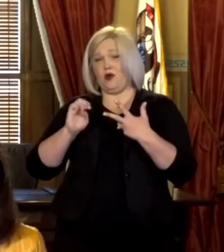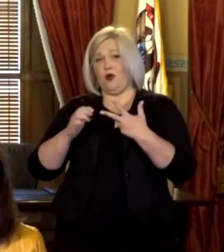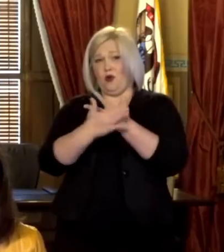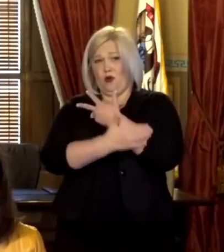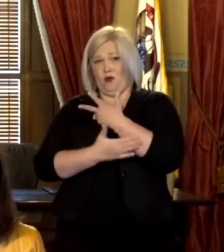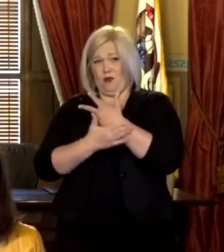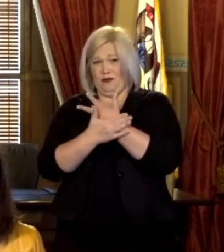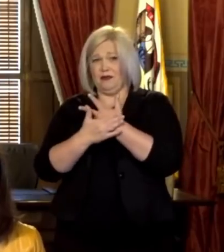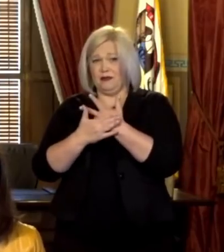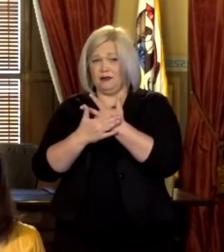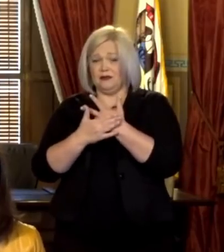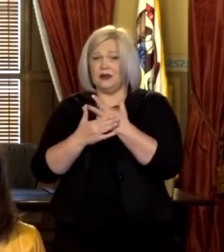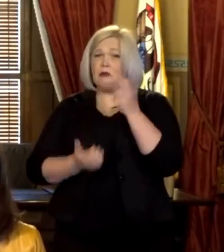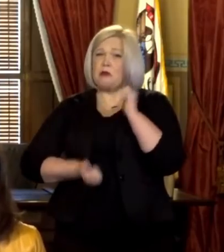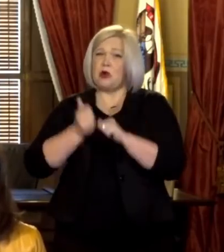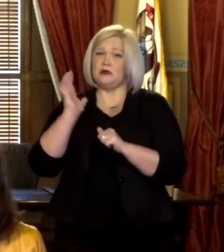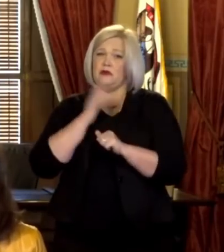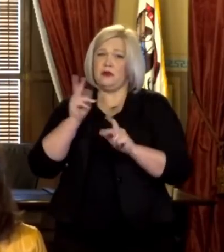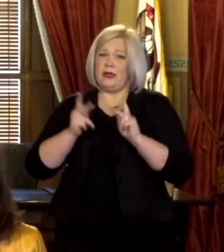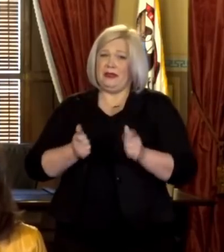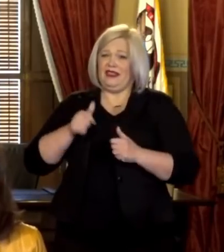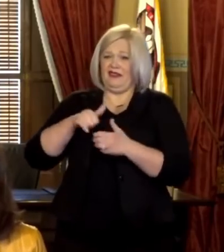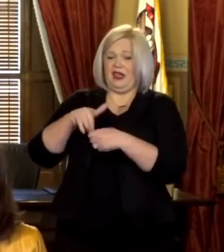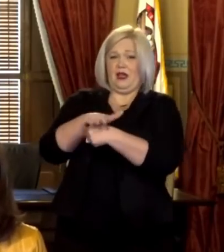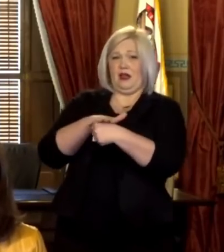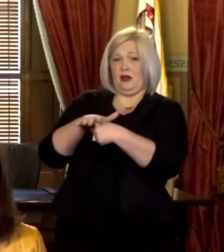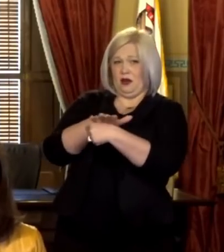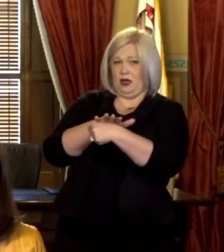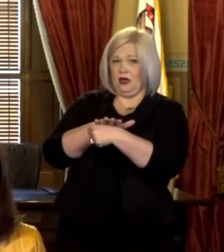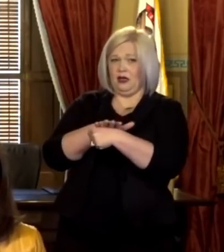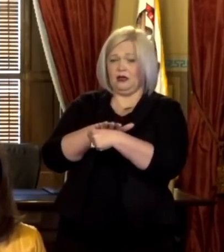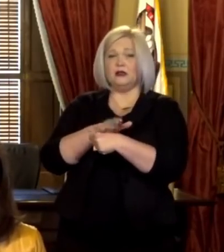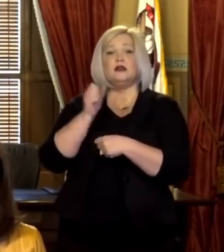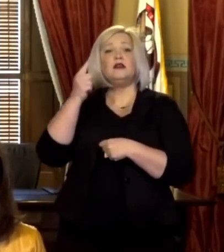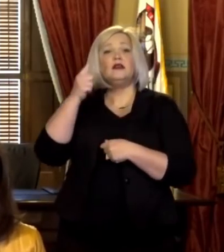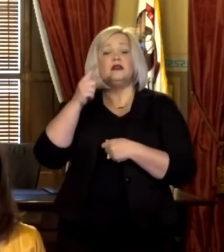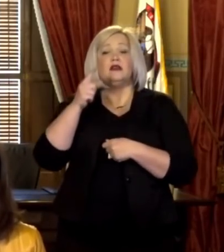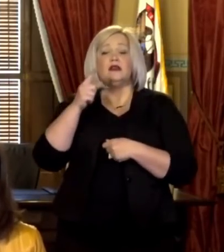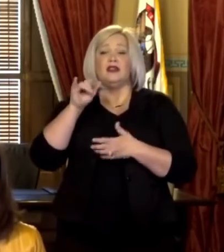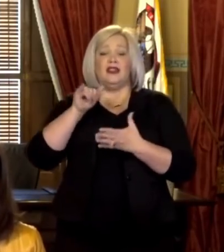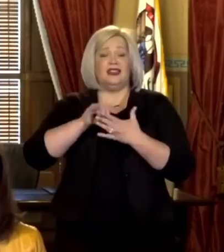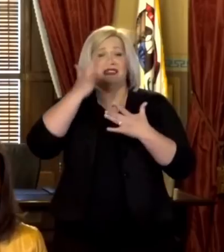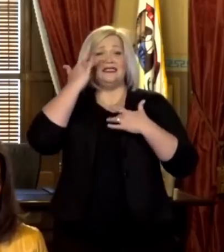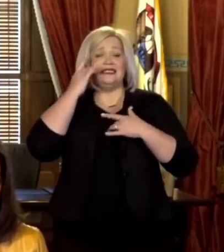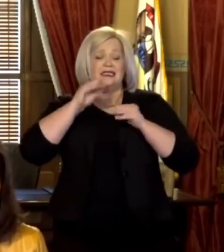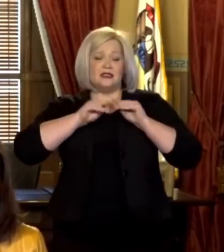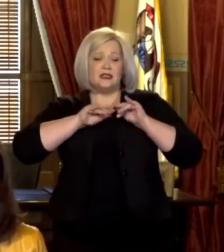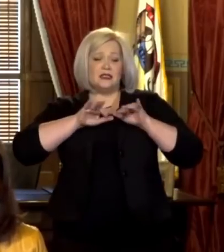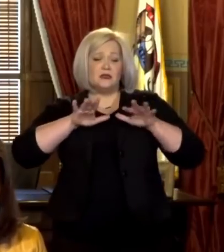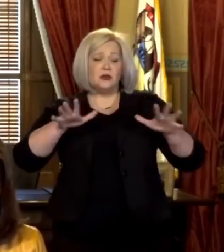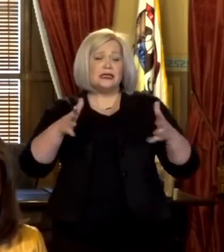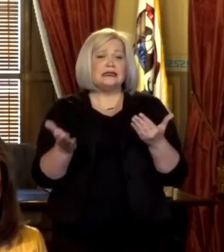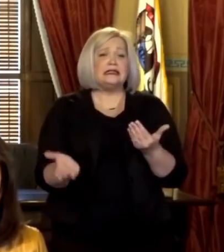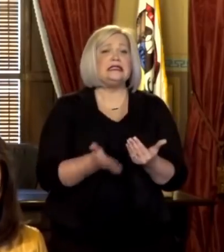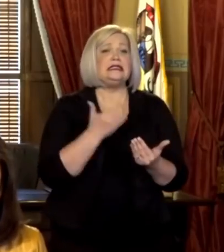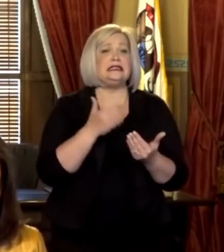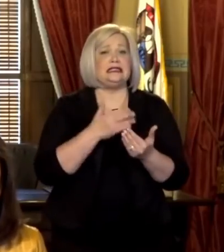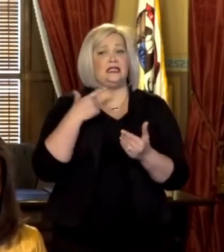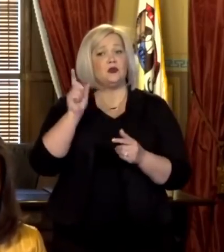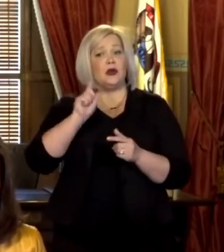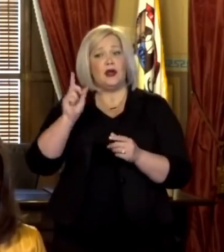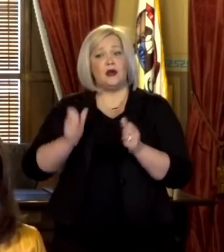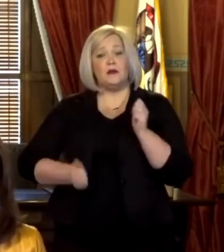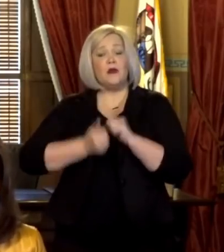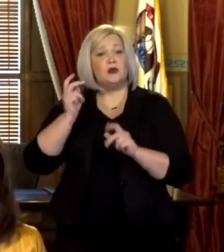The population lives in the same area. This virus moves easily from person to person, especially in areas with higher